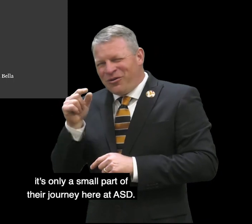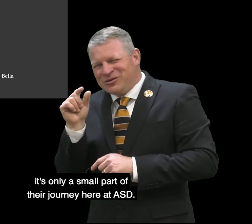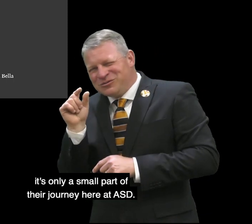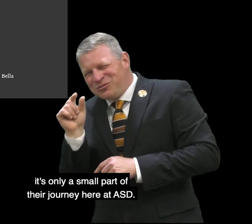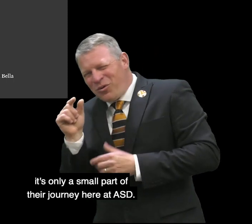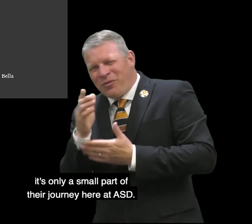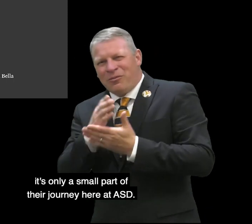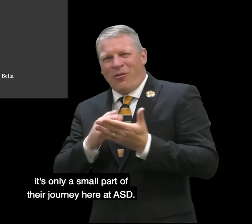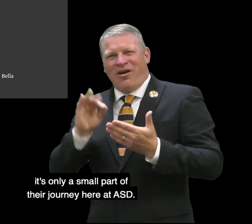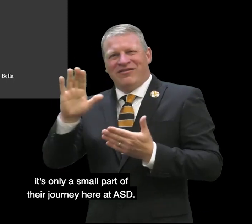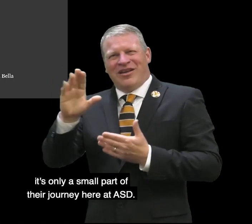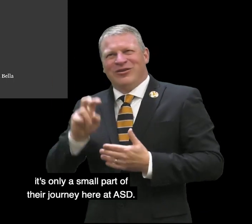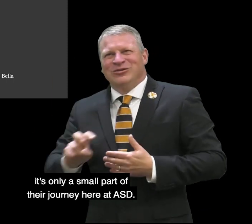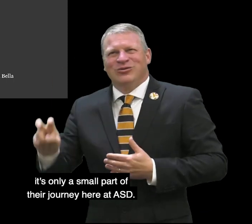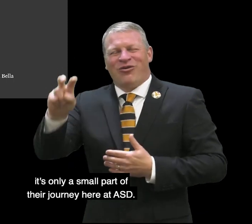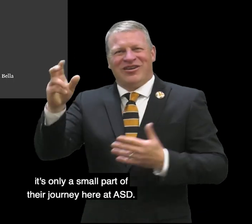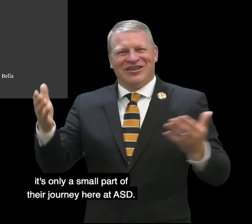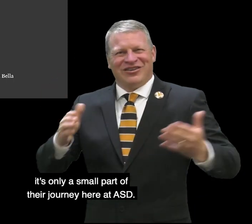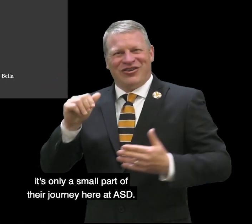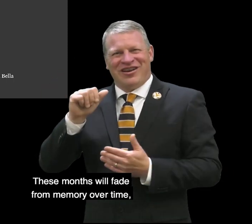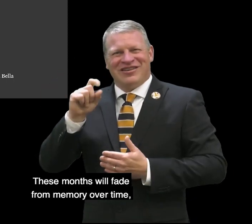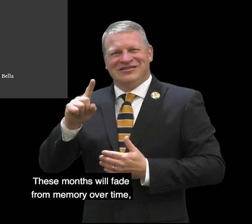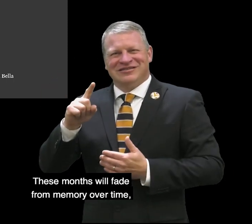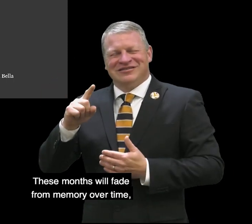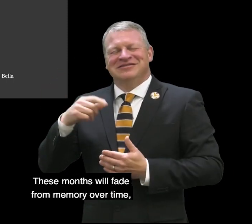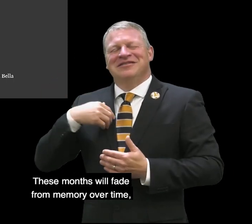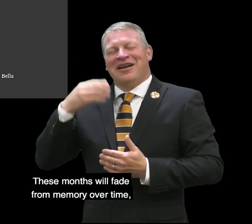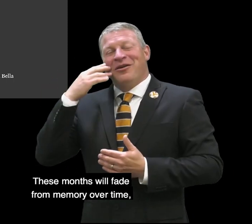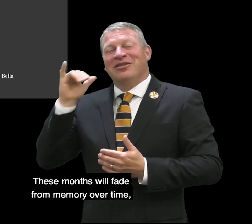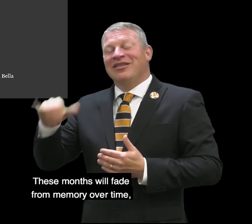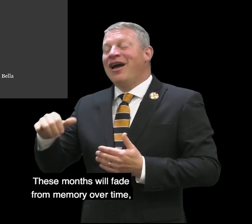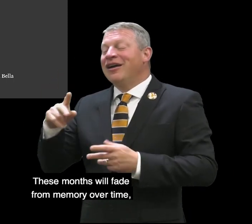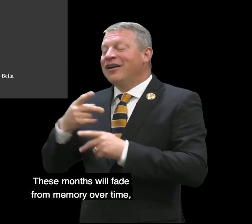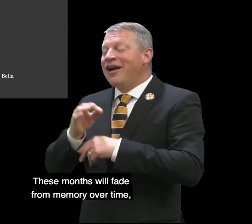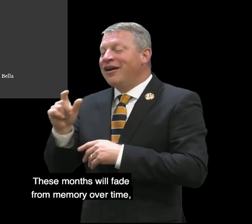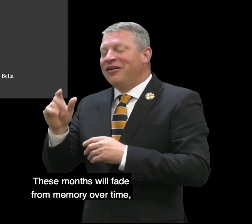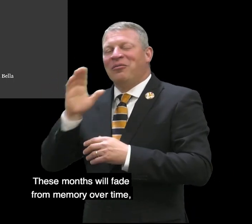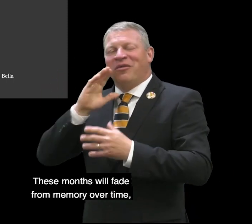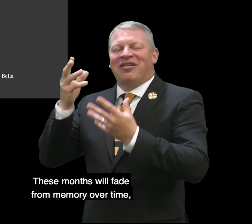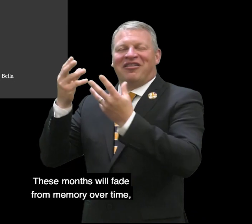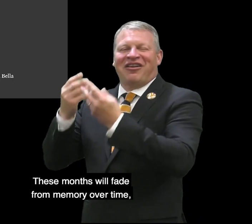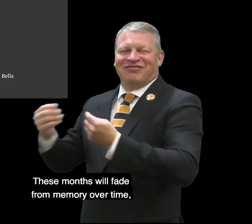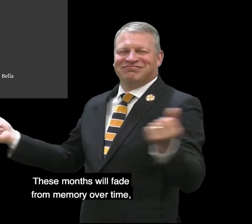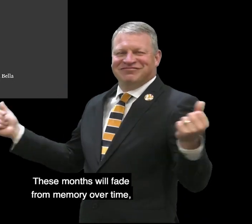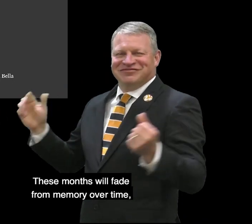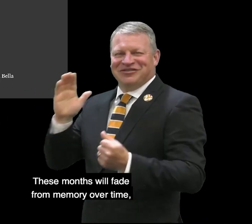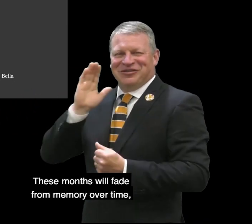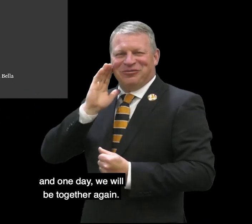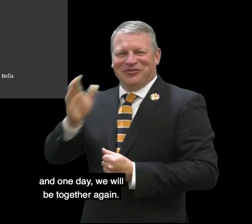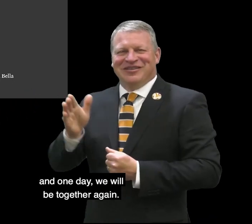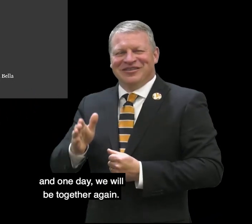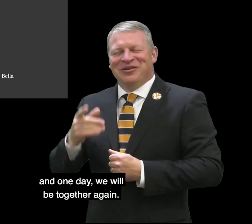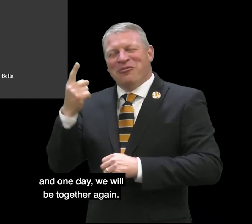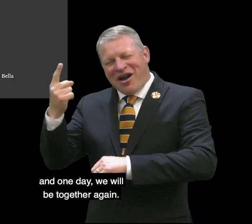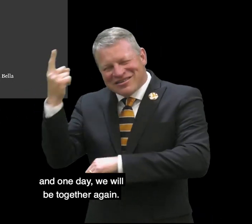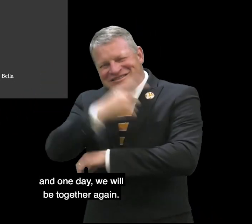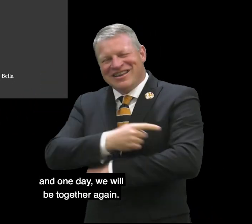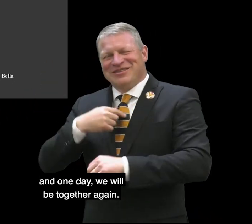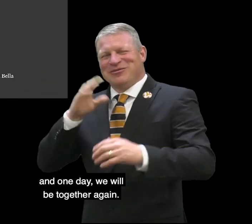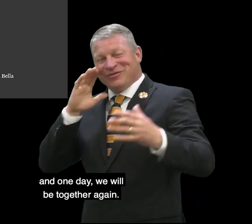long, it's only a small part of their journey here at ASD. These months will fade from memory over time, and one